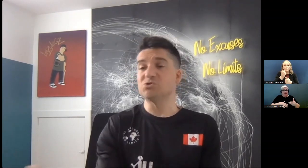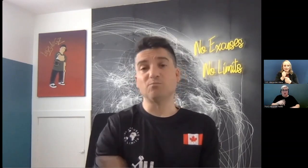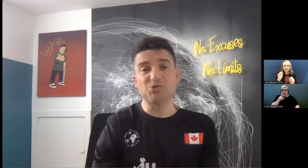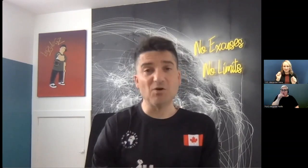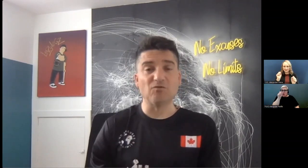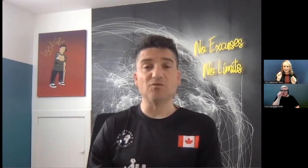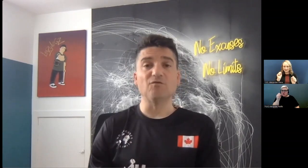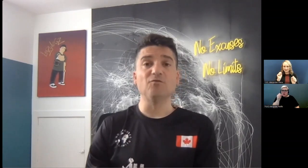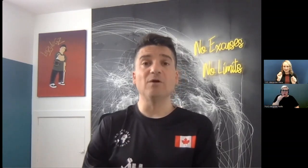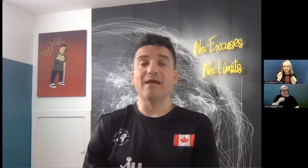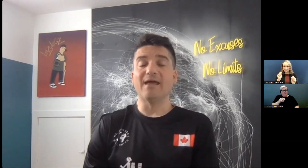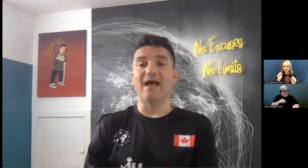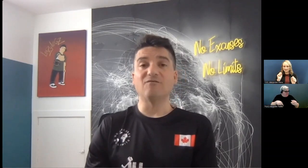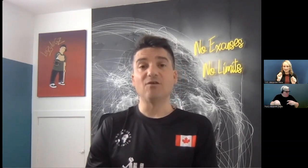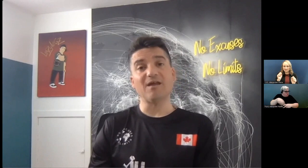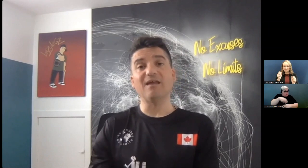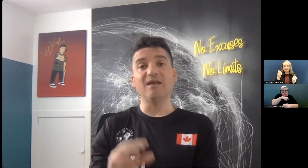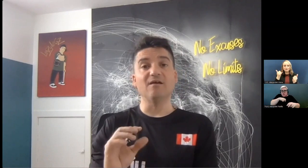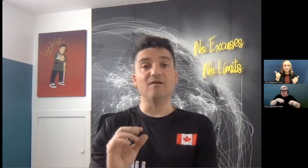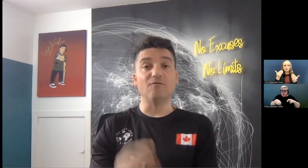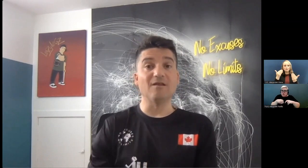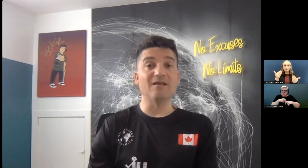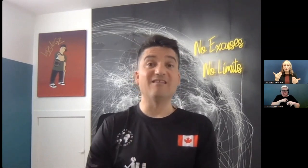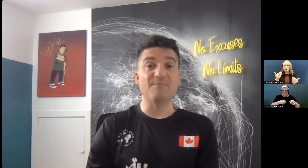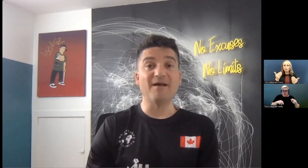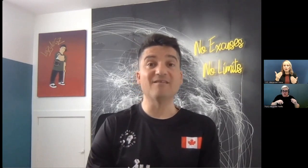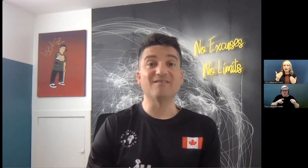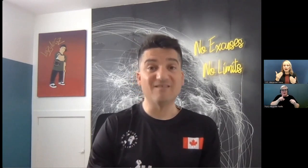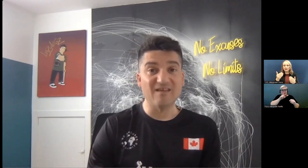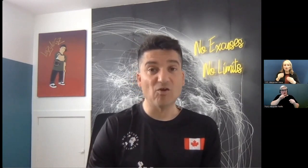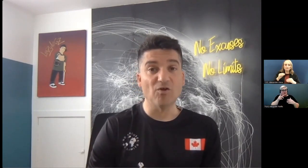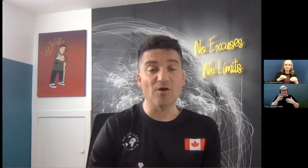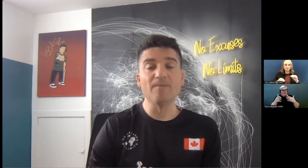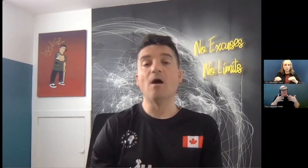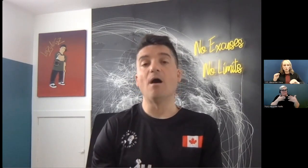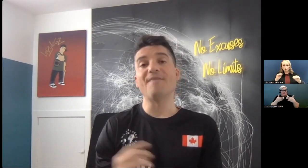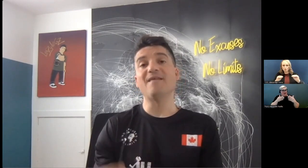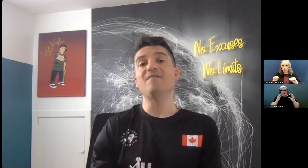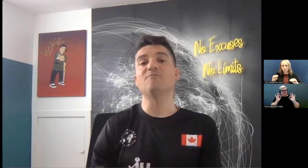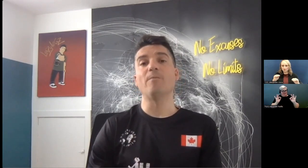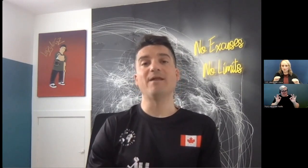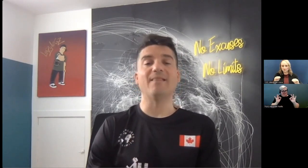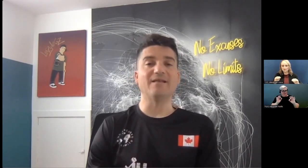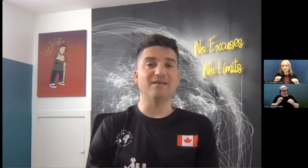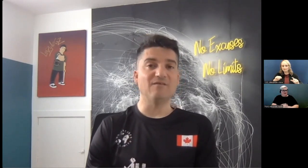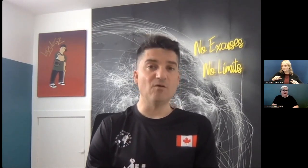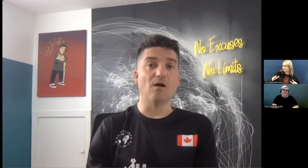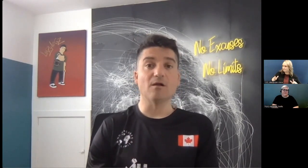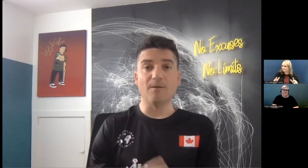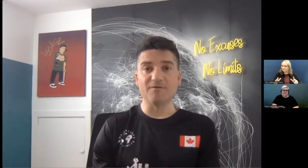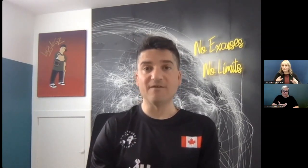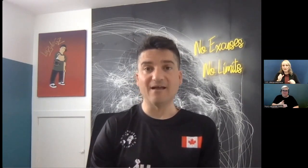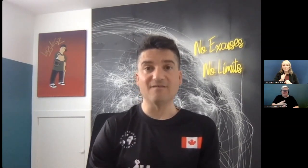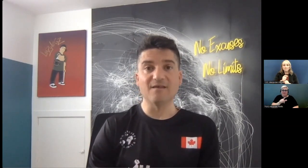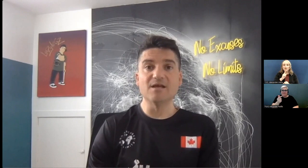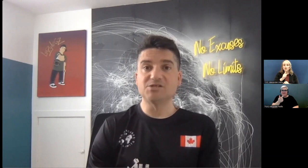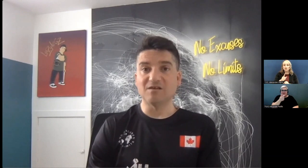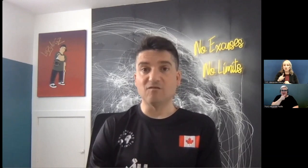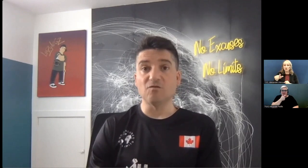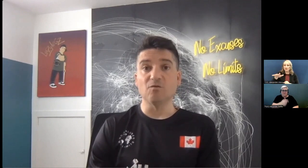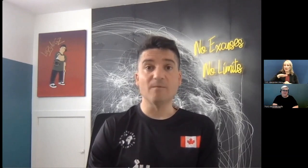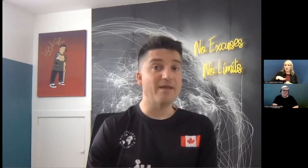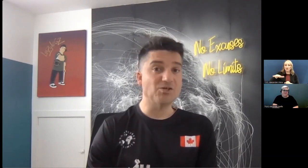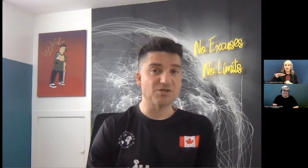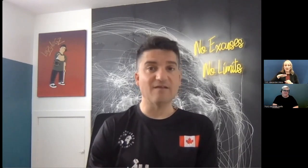like to invite you to take 1 second to just move around you and to make sure that the area is